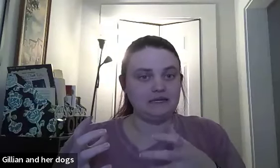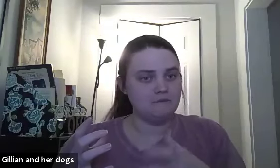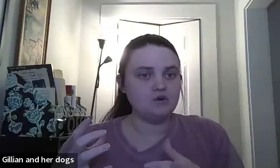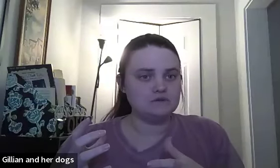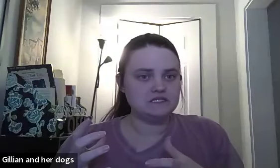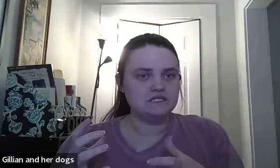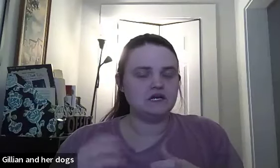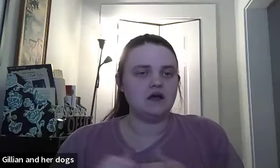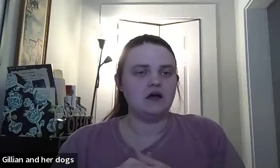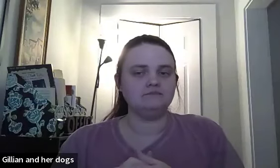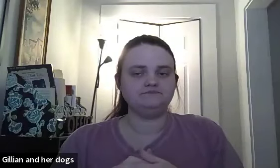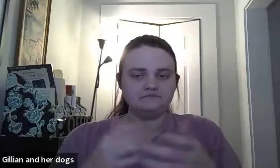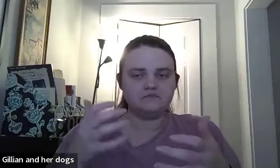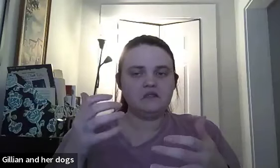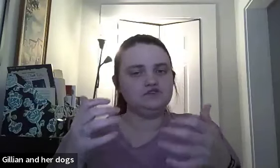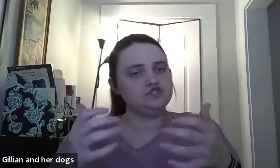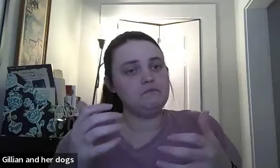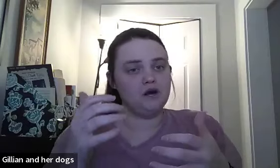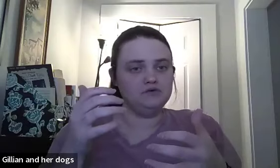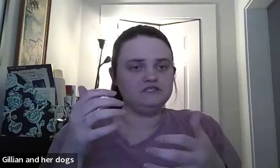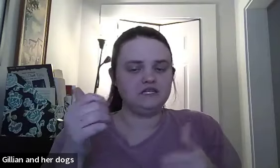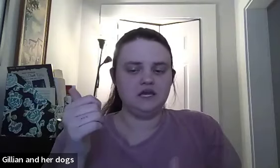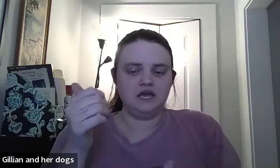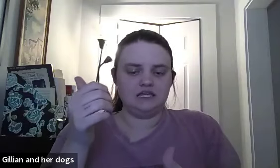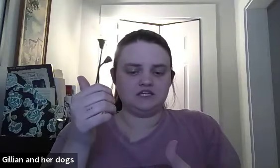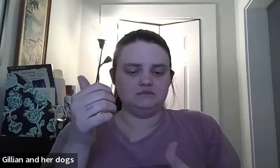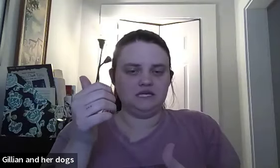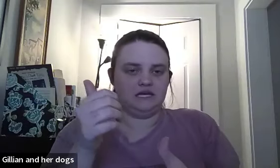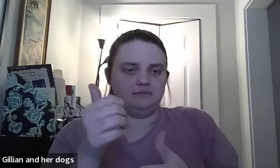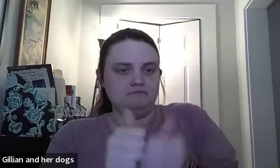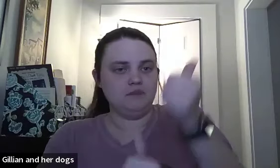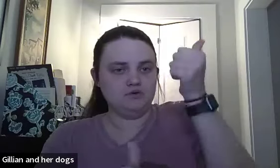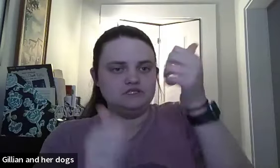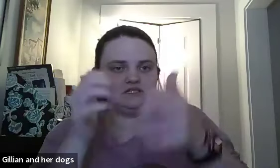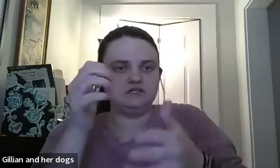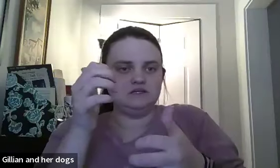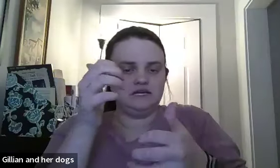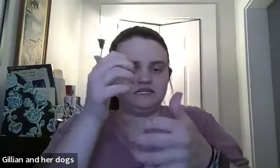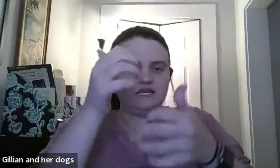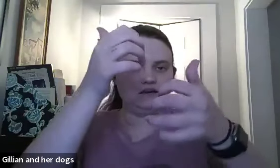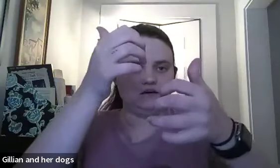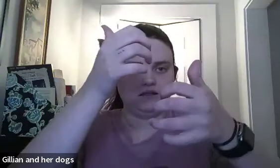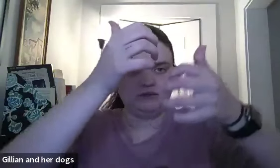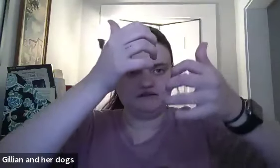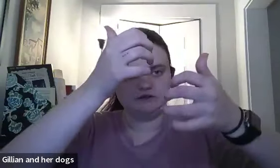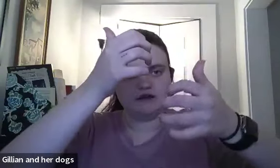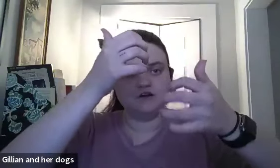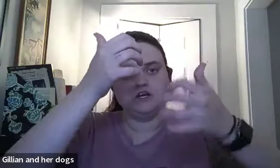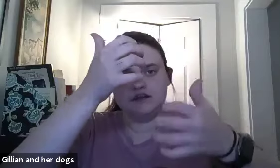like most. So most is going to be most. It's like, okay, let me lift it a little higher. You